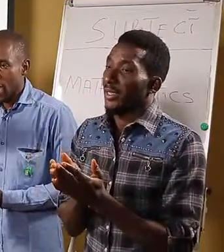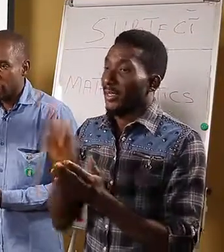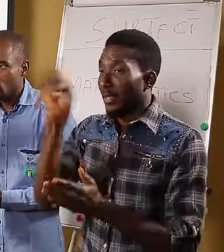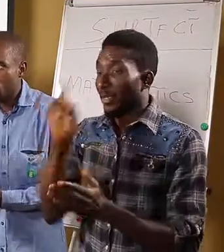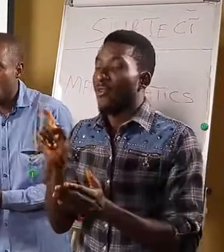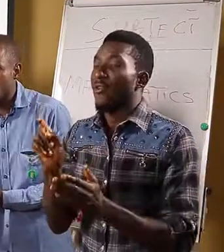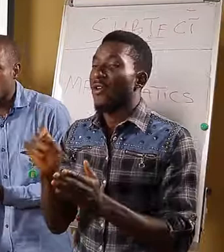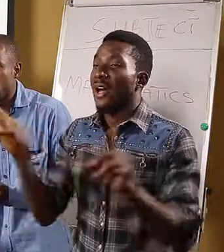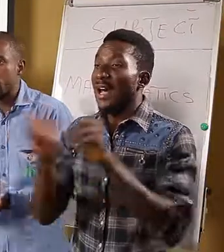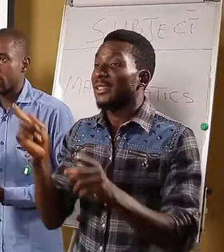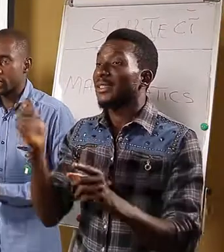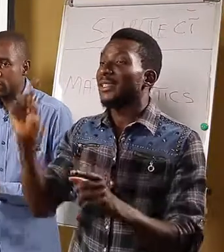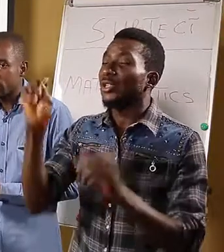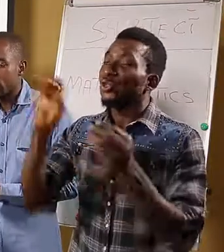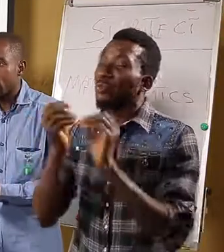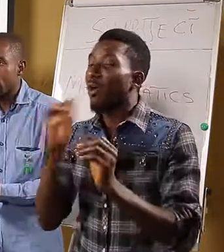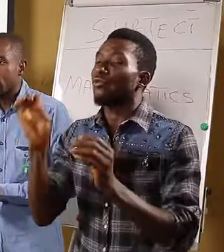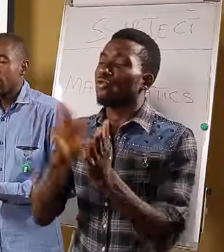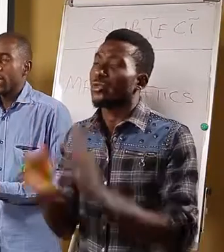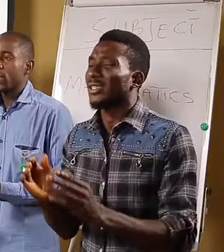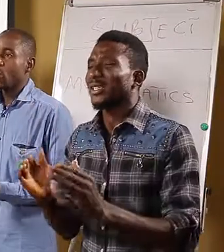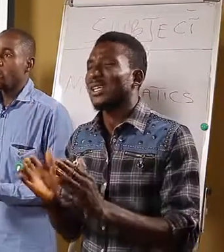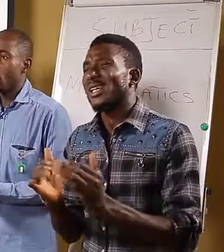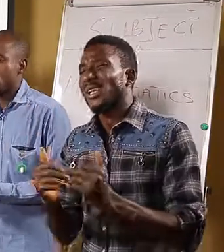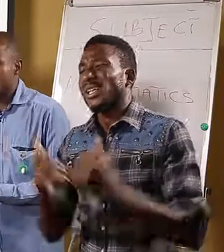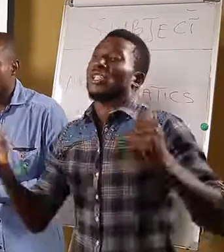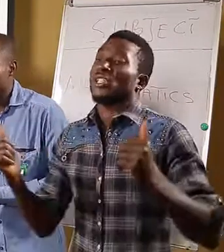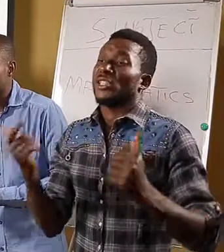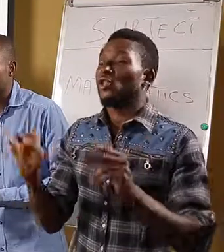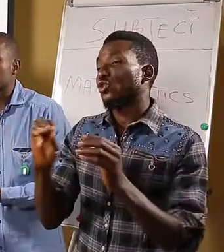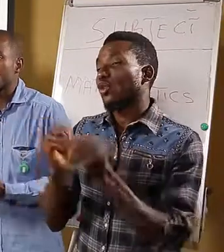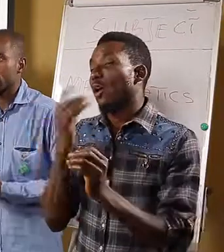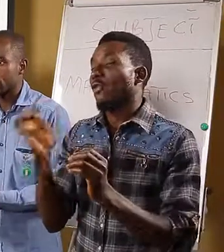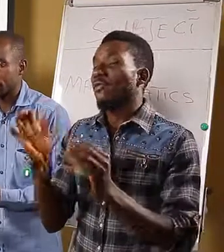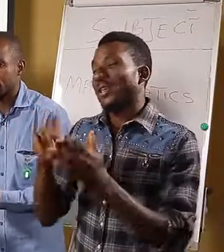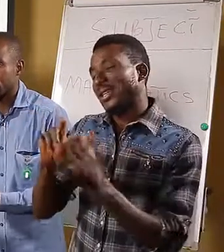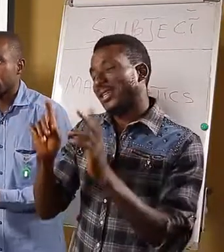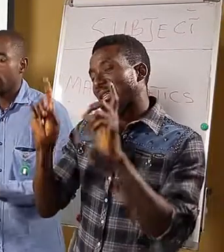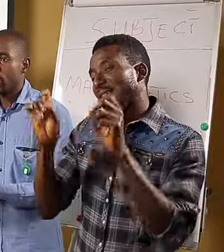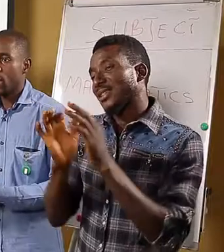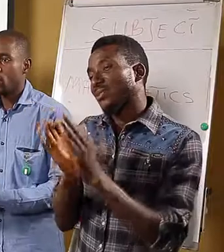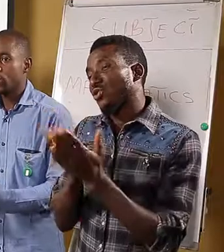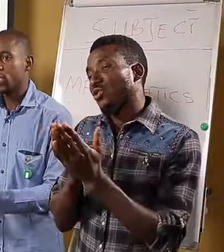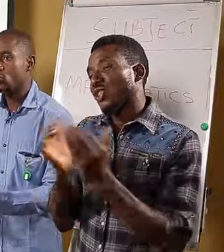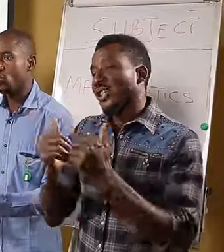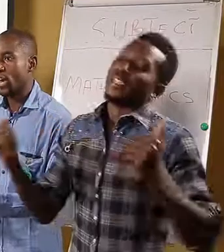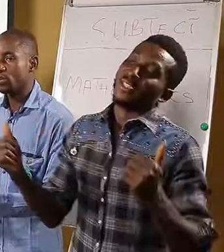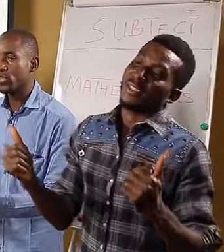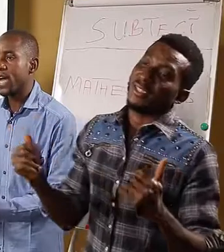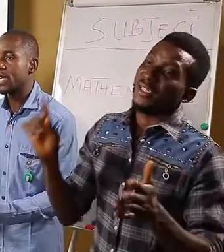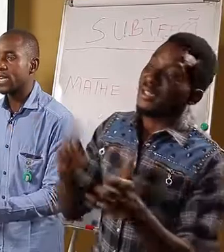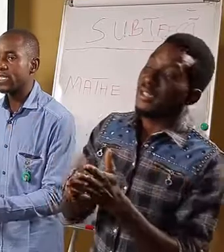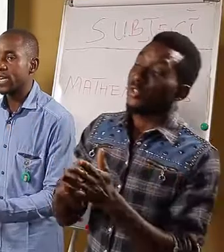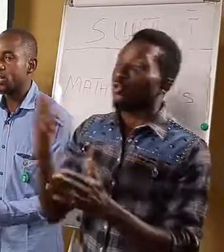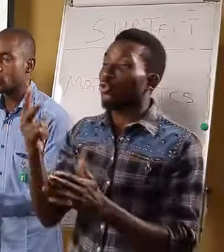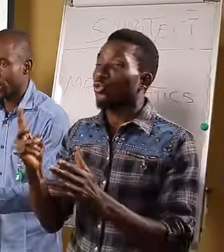Therefore, as the number of students increase, the number of textbooks will also increase. Therefore, these two variables